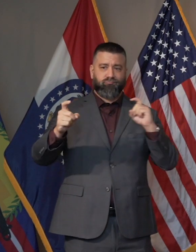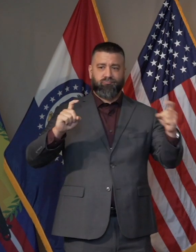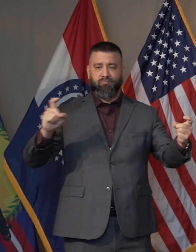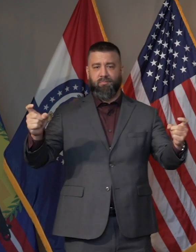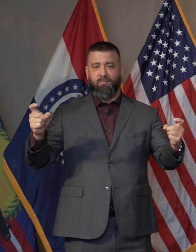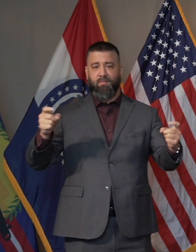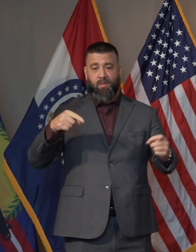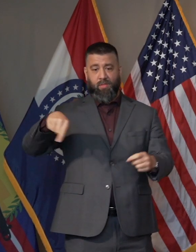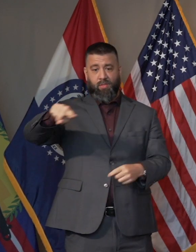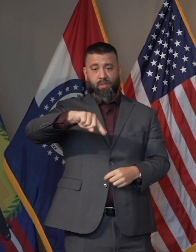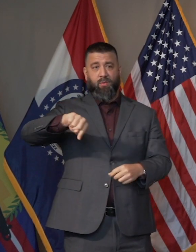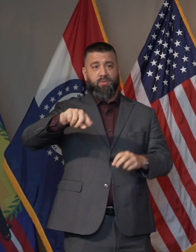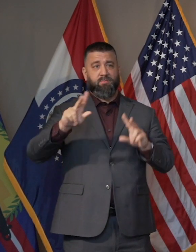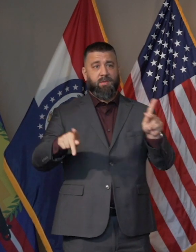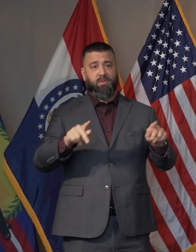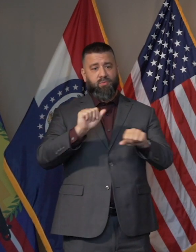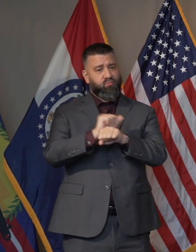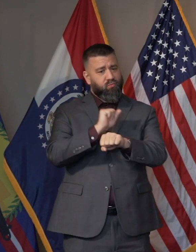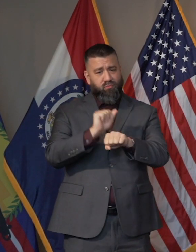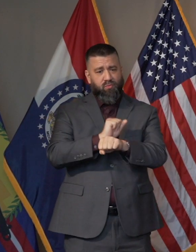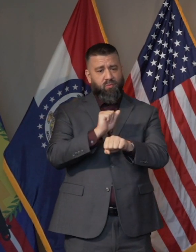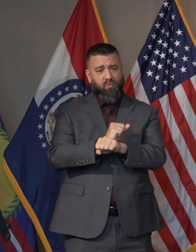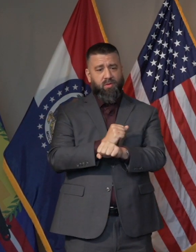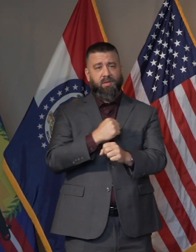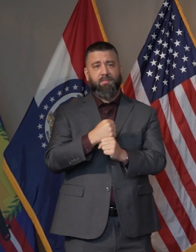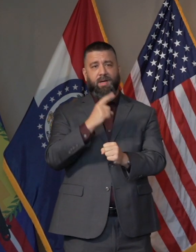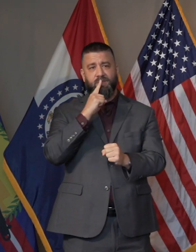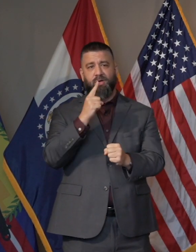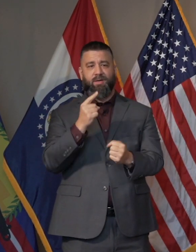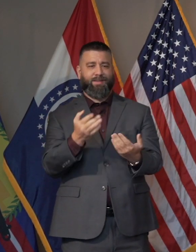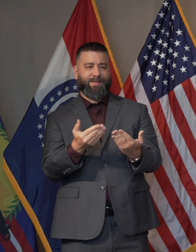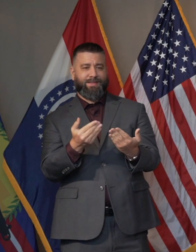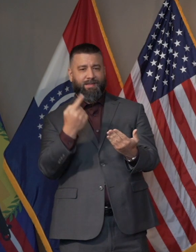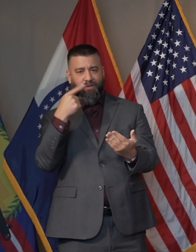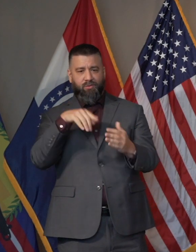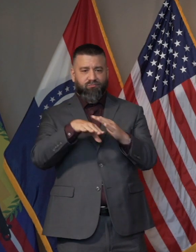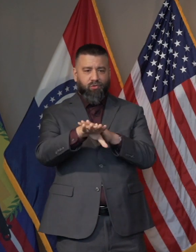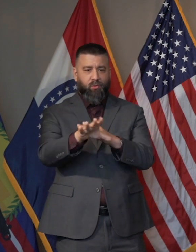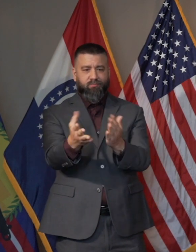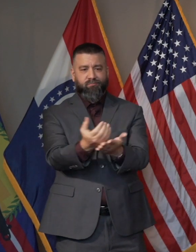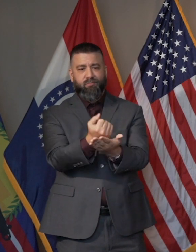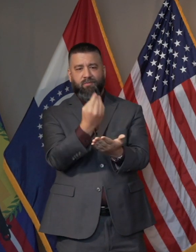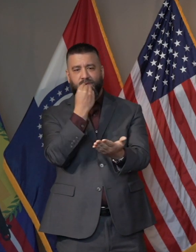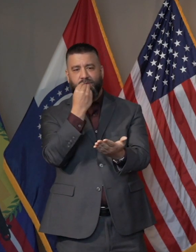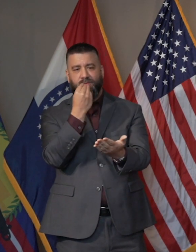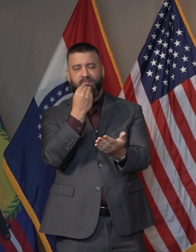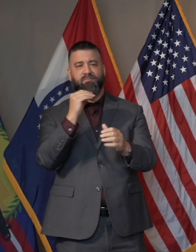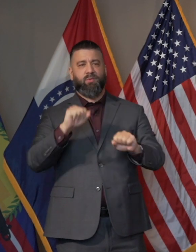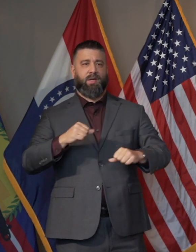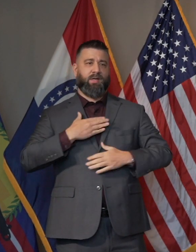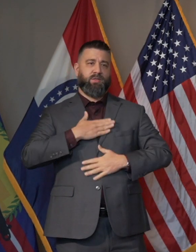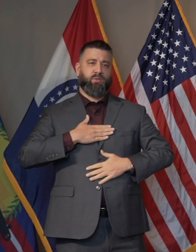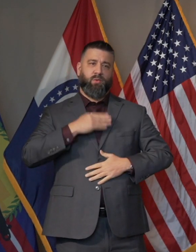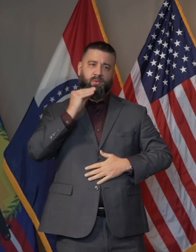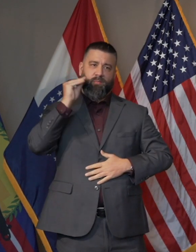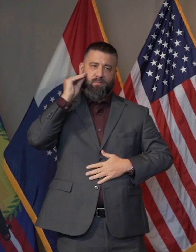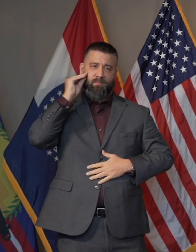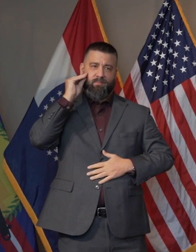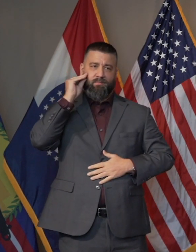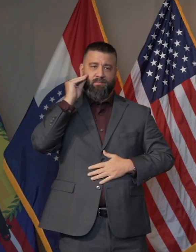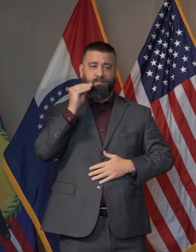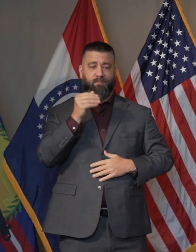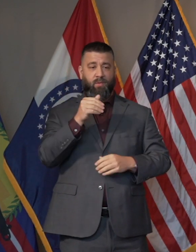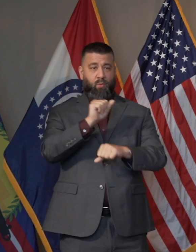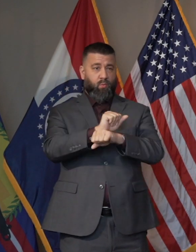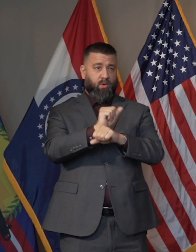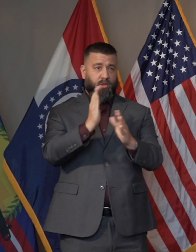folks that are hustling to make sure that you have a to-go meal that you can enjoy in your home. They have bills to